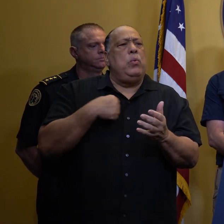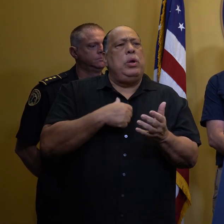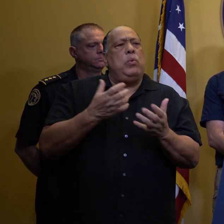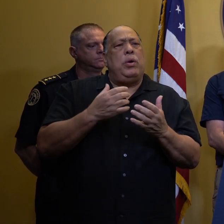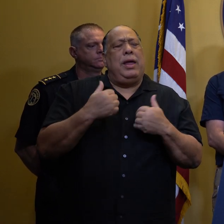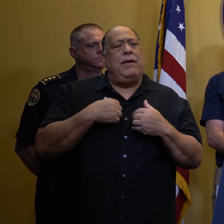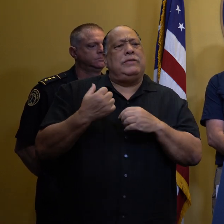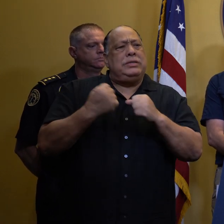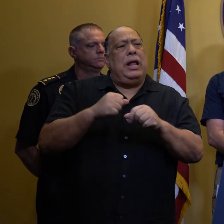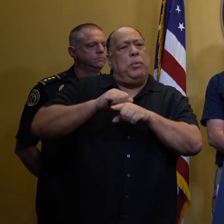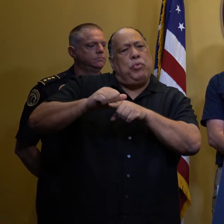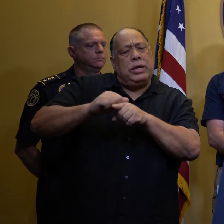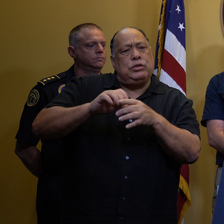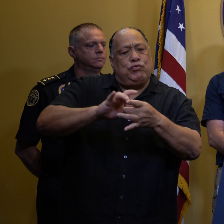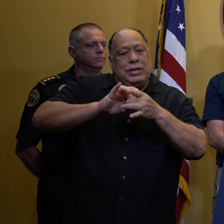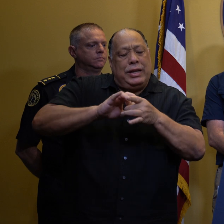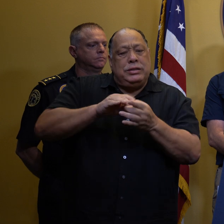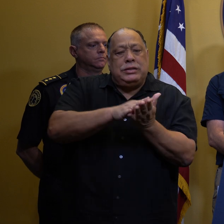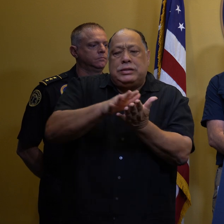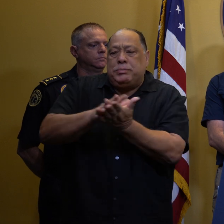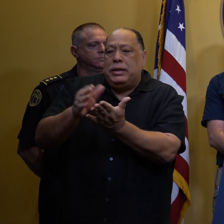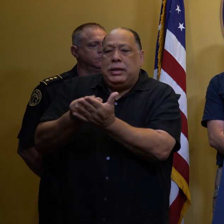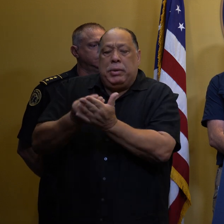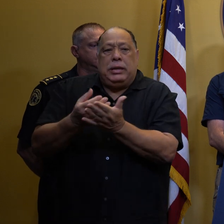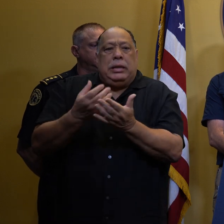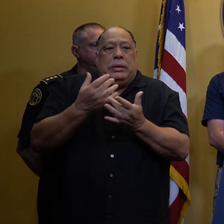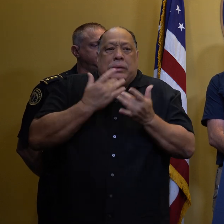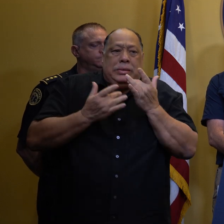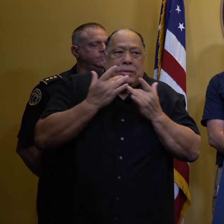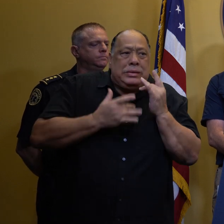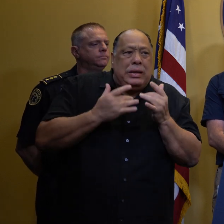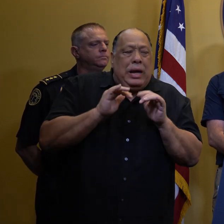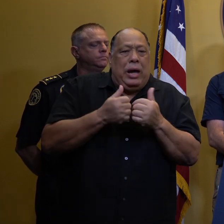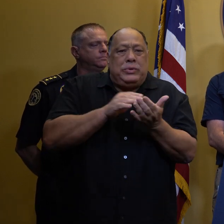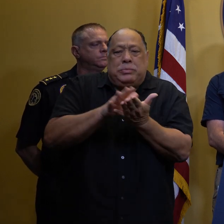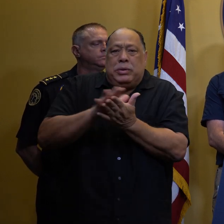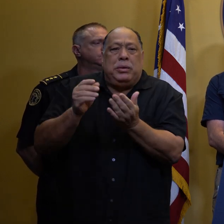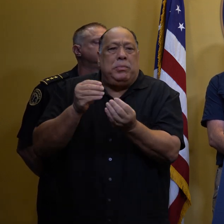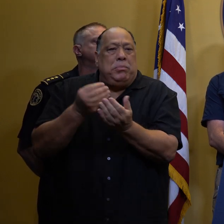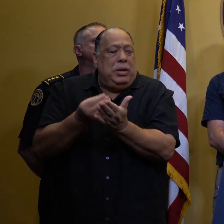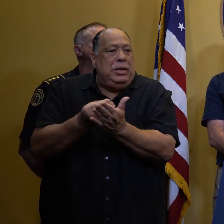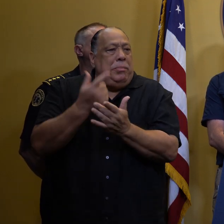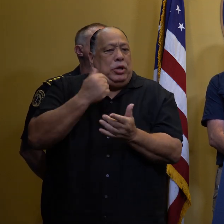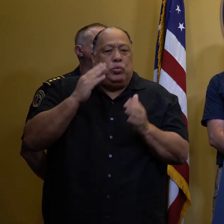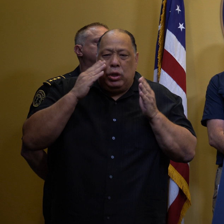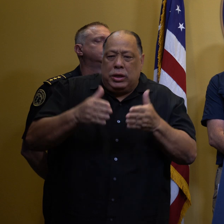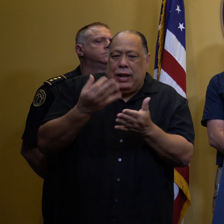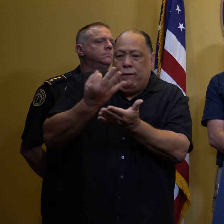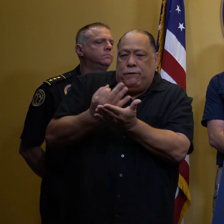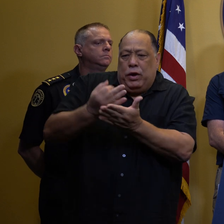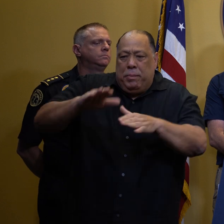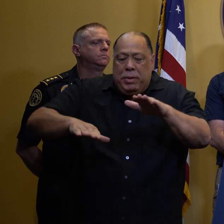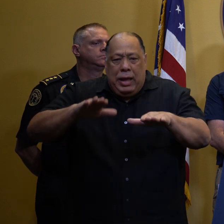solid practices relative to our spending, and being very conservative in that manner, especially as we look at our fund balance.